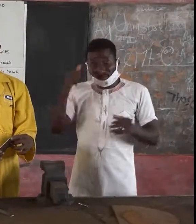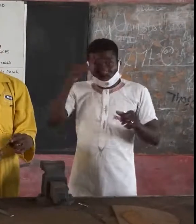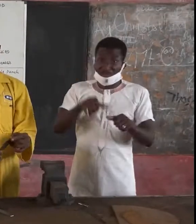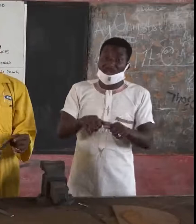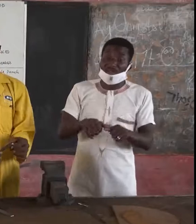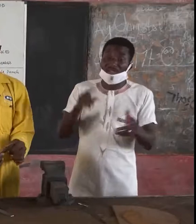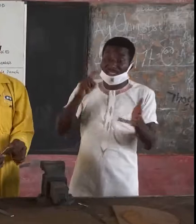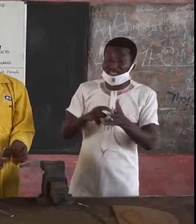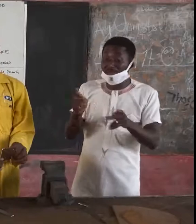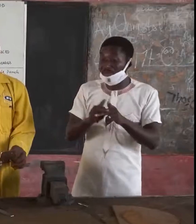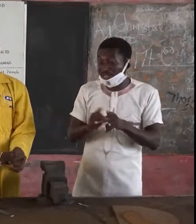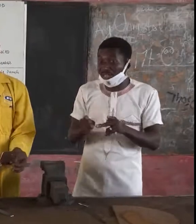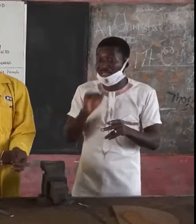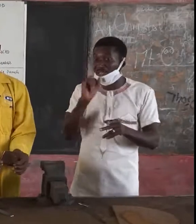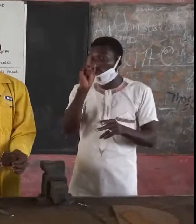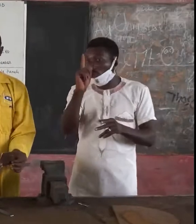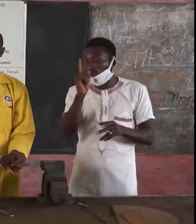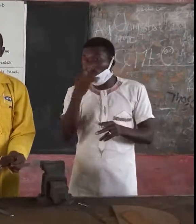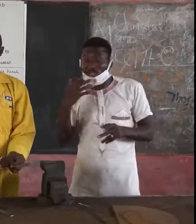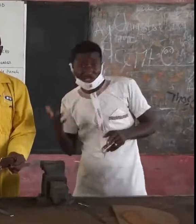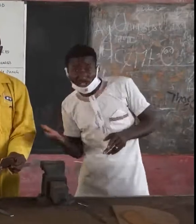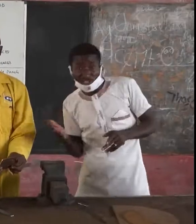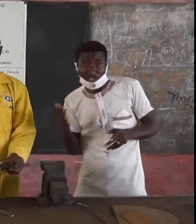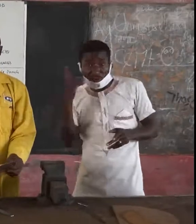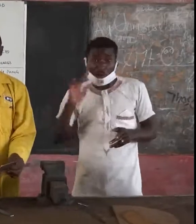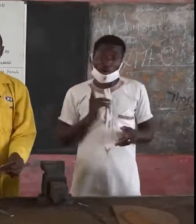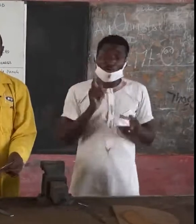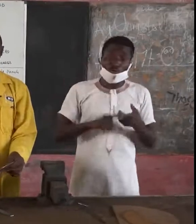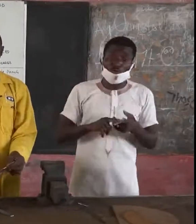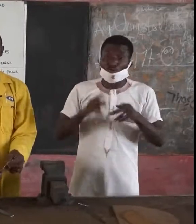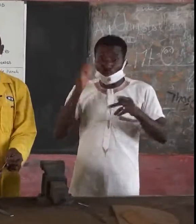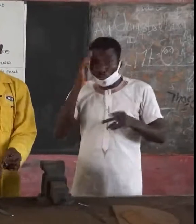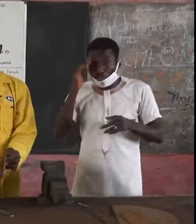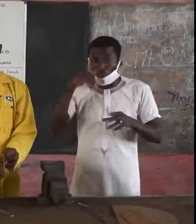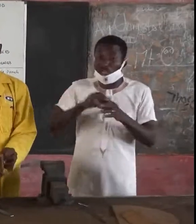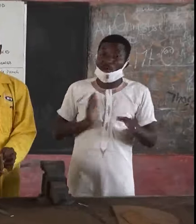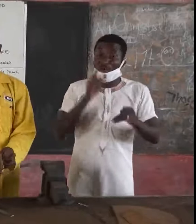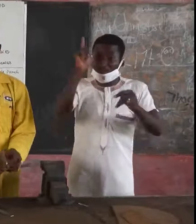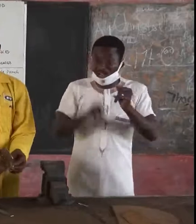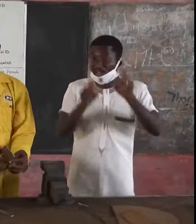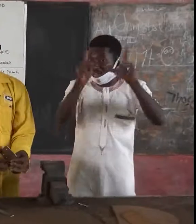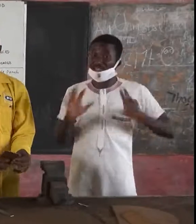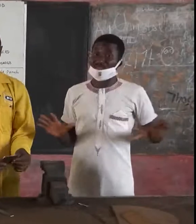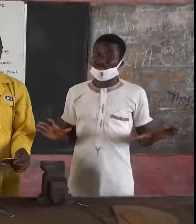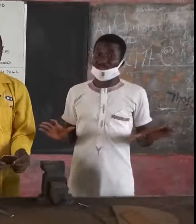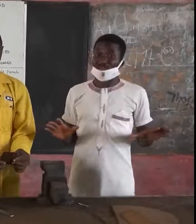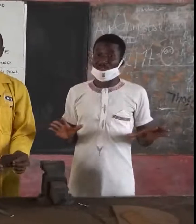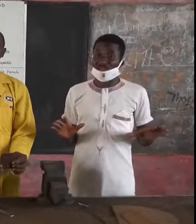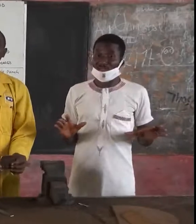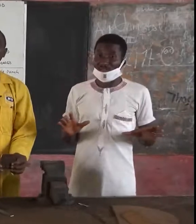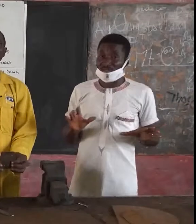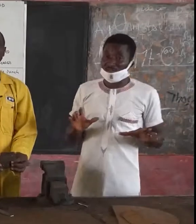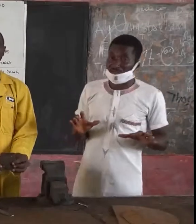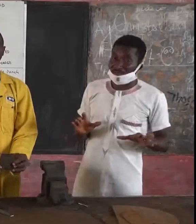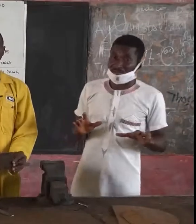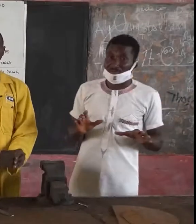remember, this practical is one of the prerequisite activity for us to perform in our final exam. Especially the external